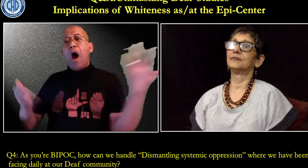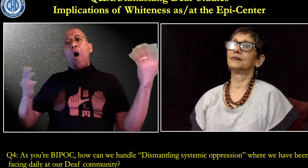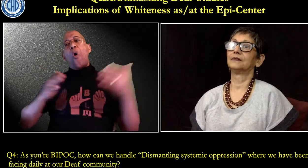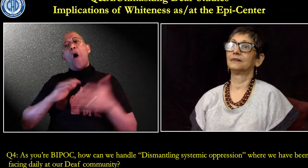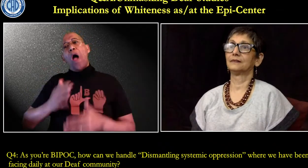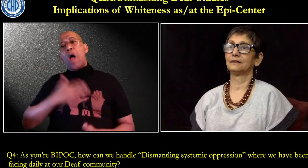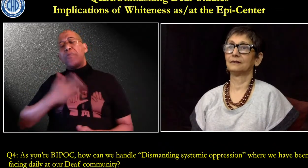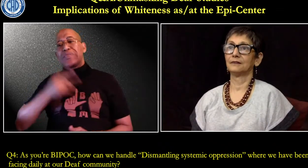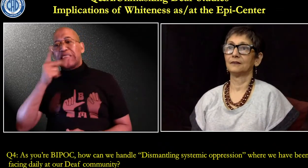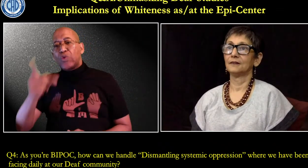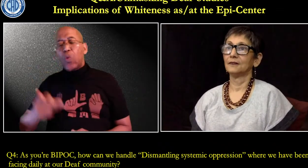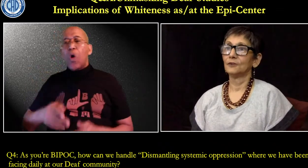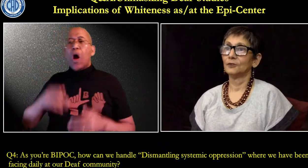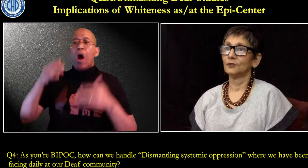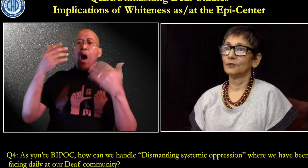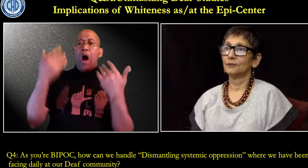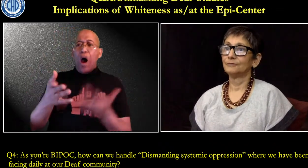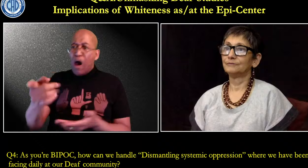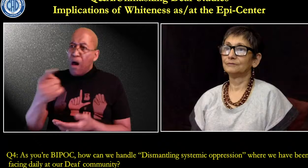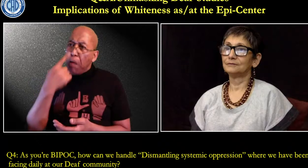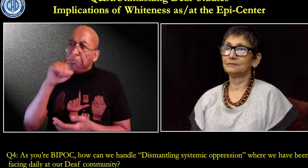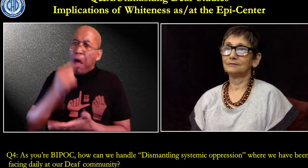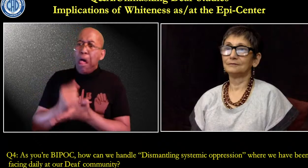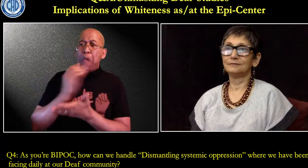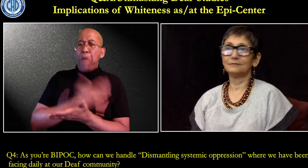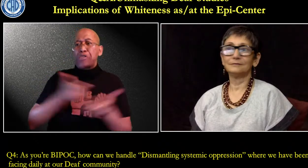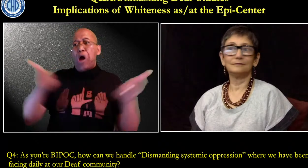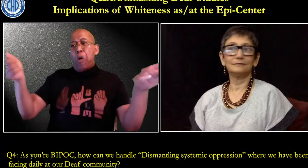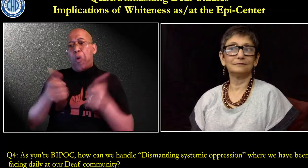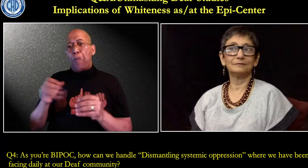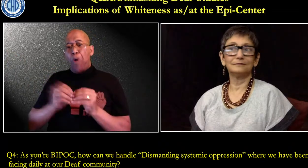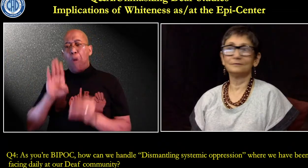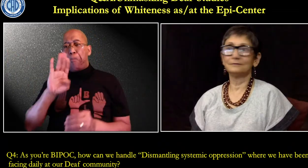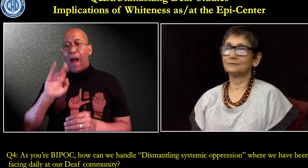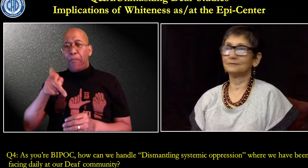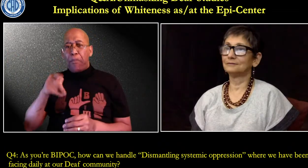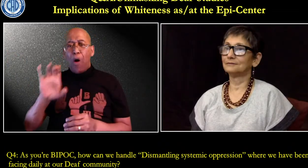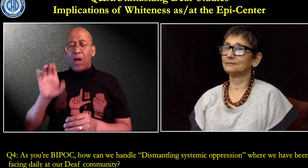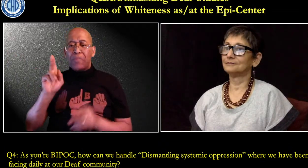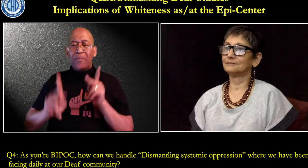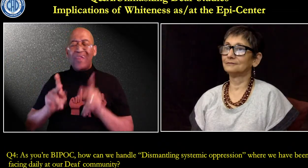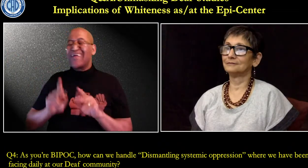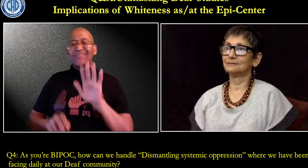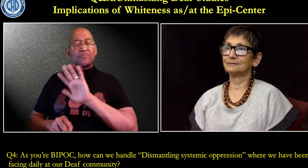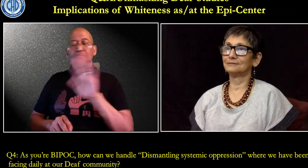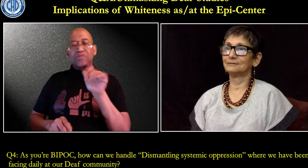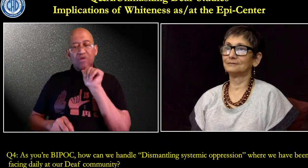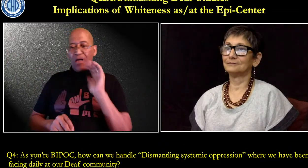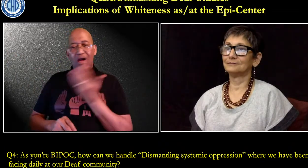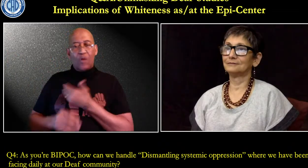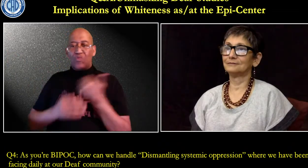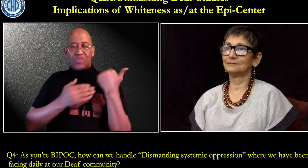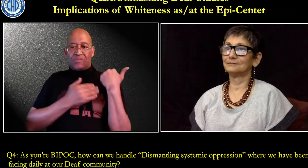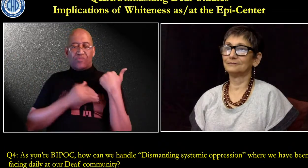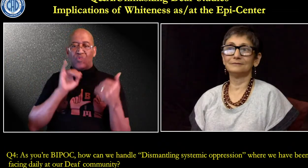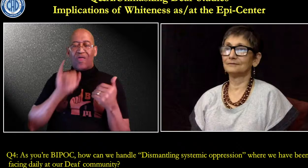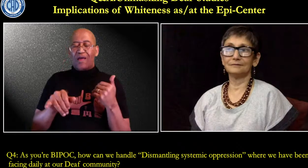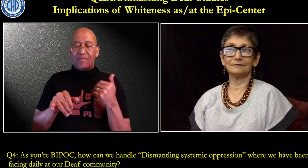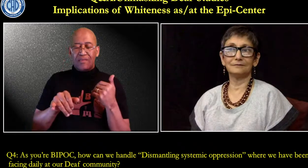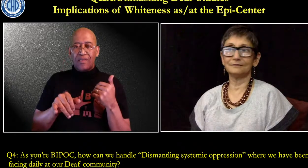But to those events, there would only be just a few by POC that would show up to the event. And people would say, oh, we're so happy to see you